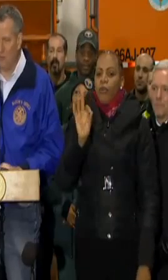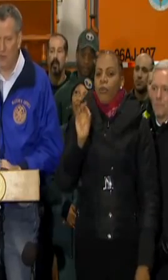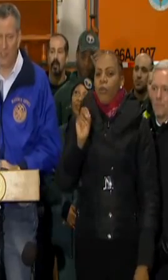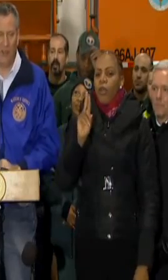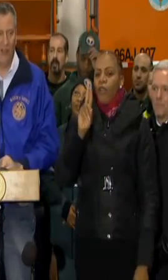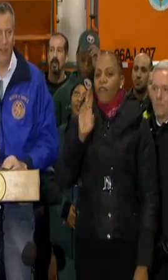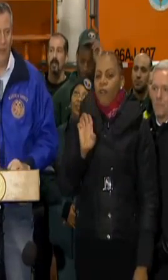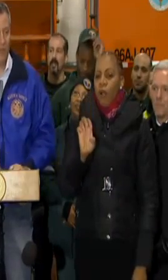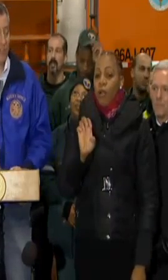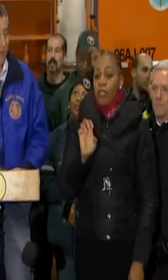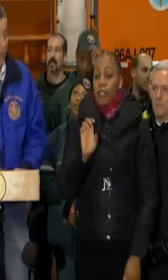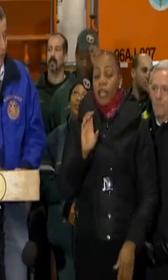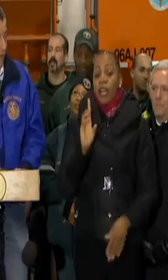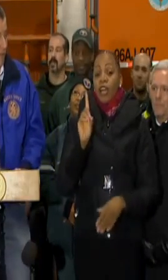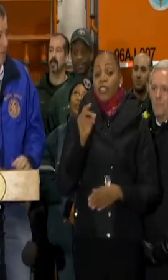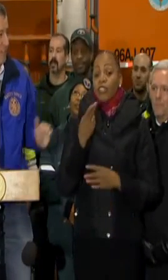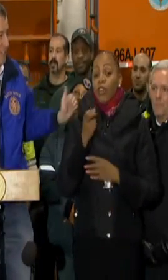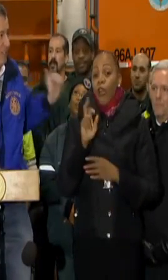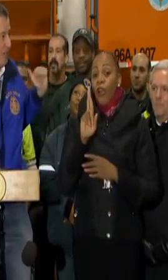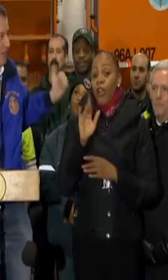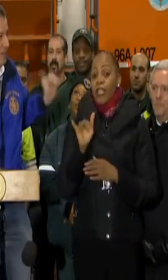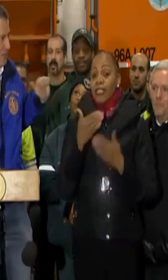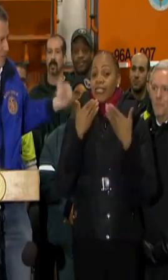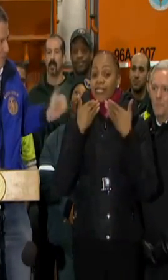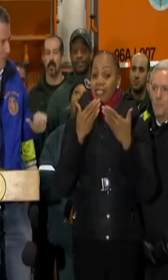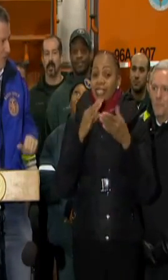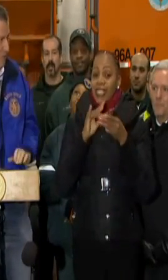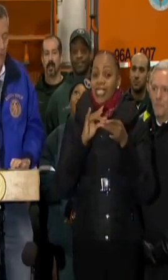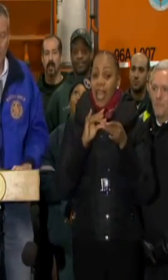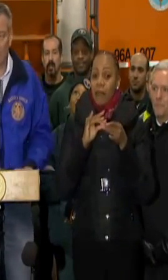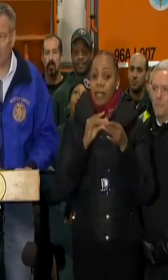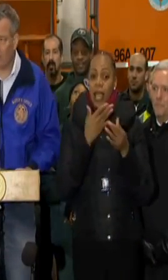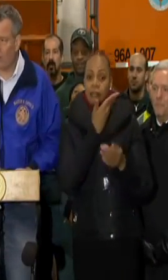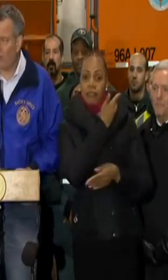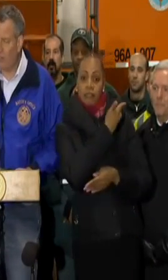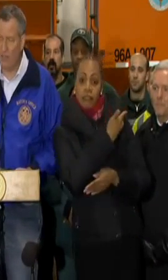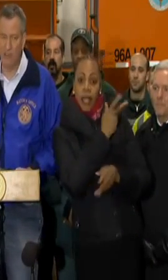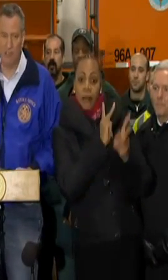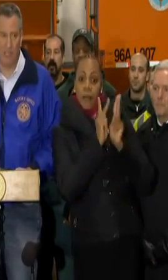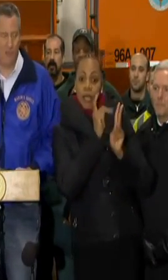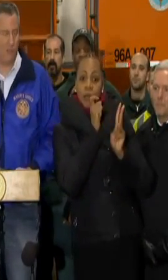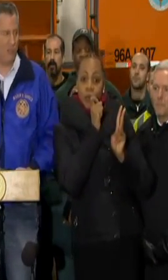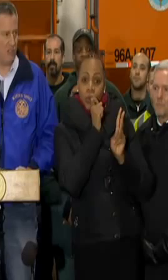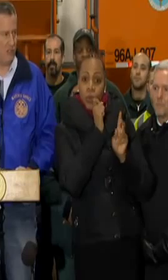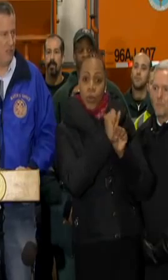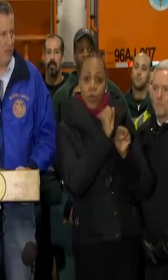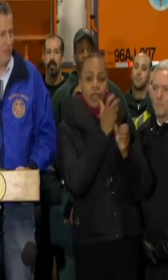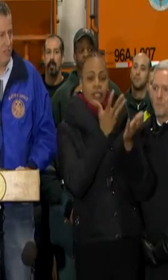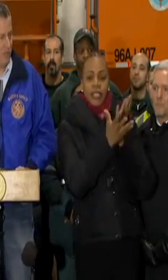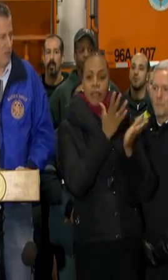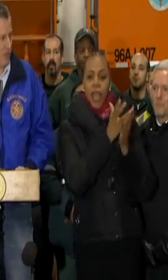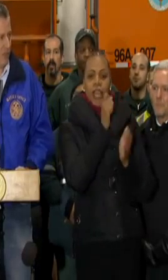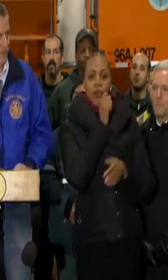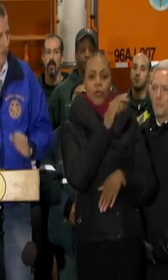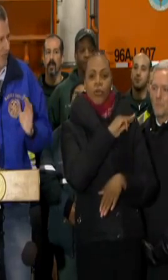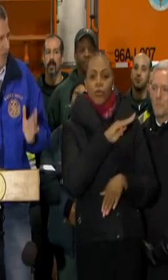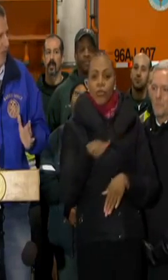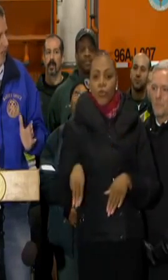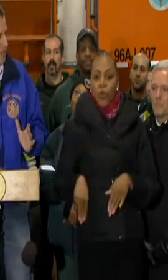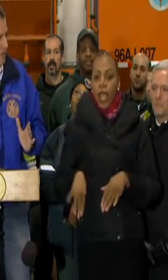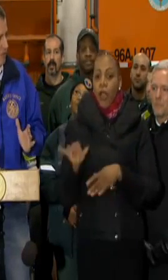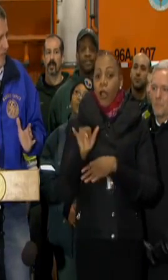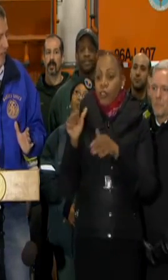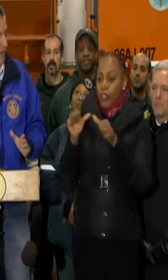very important points there. We have an extraordinary workforce that's here regardless of who's mayor. We have some extraordinary leaders in the agencies, civil servants who are